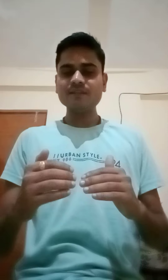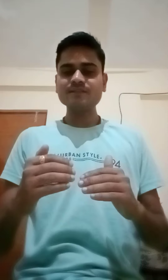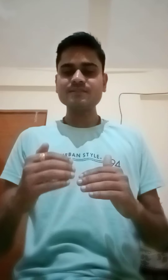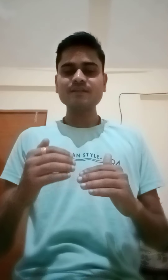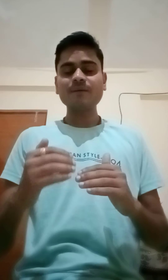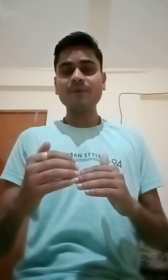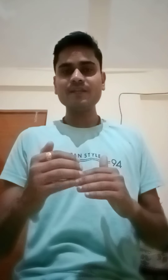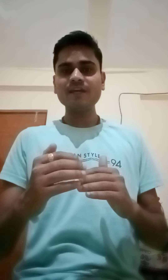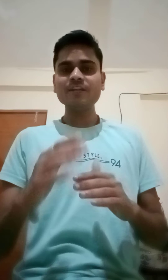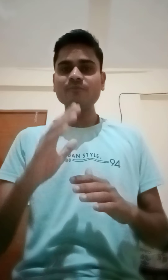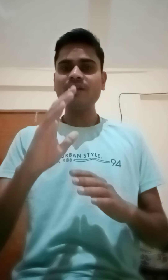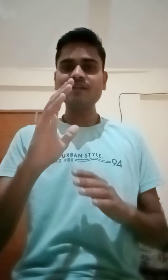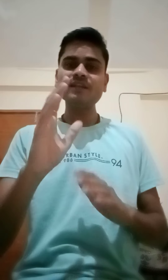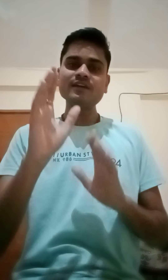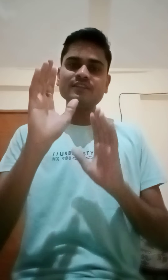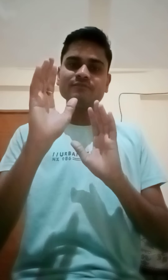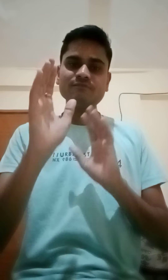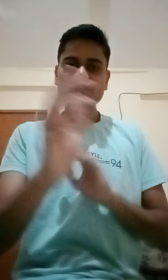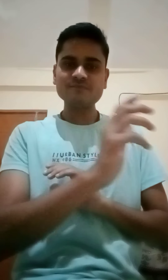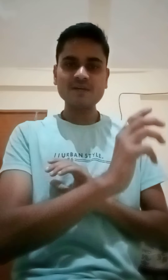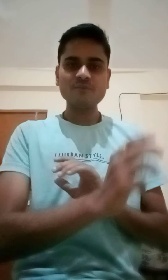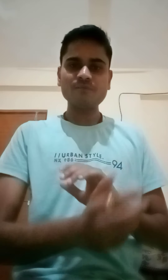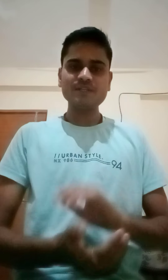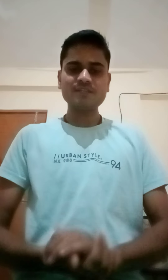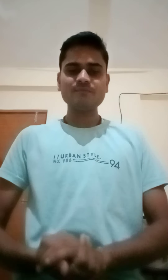Narendra Singh Kapania invented the first fiber optic cable.